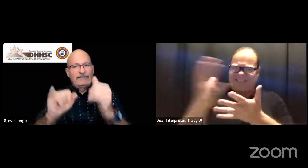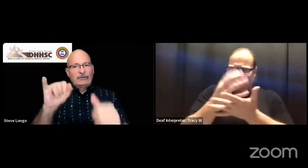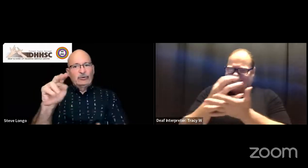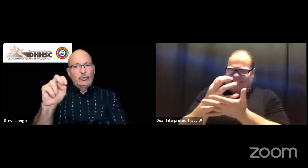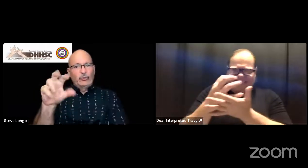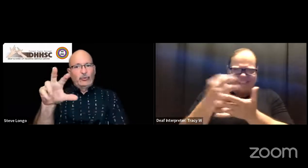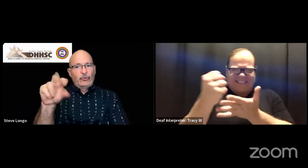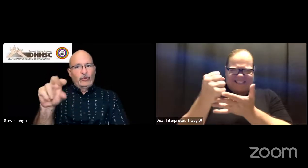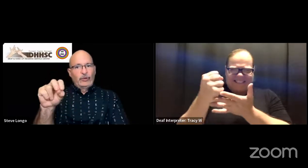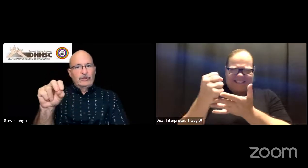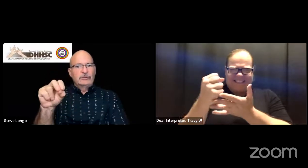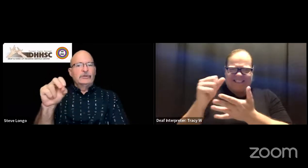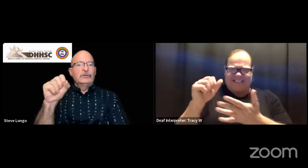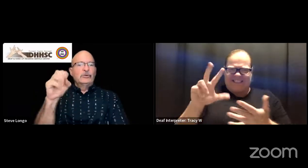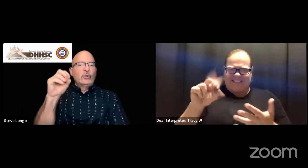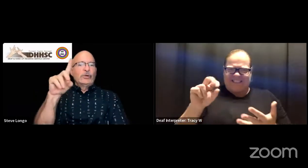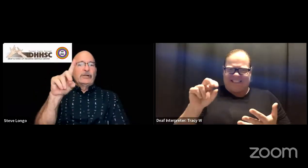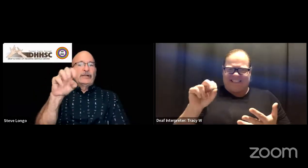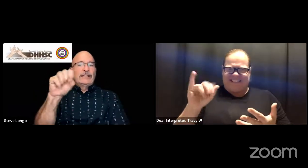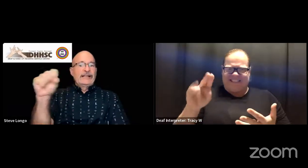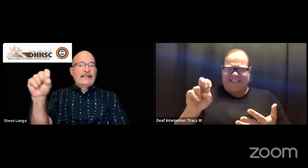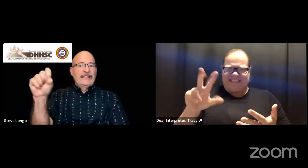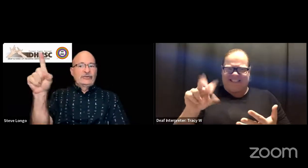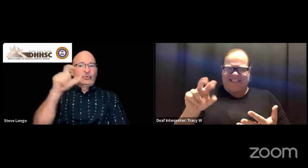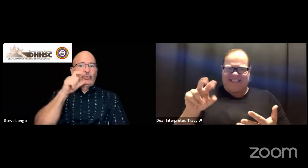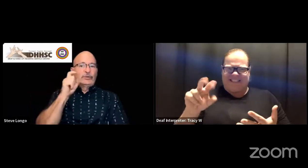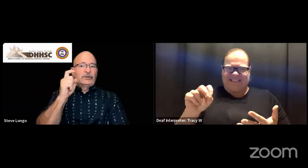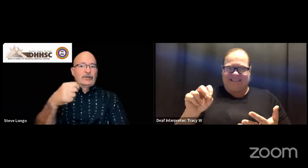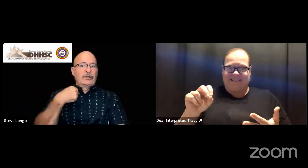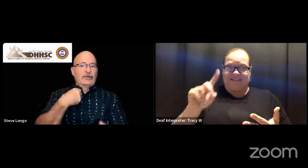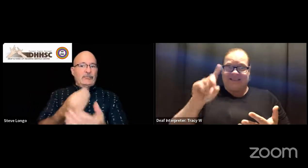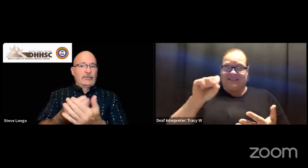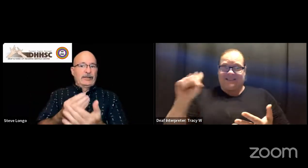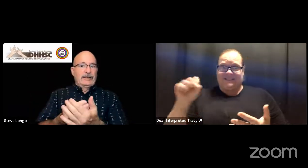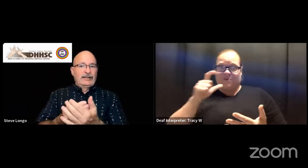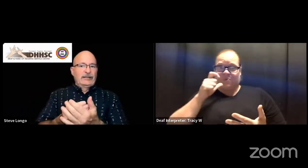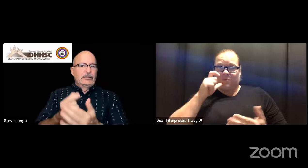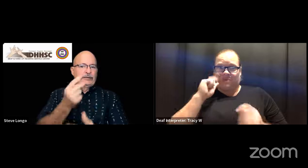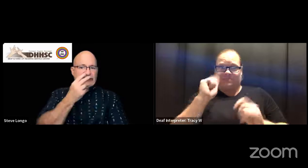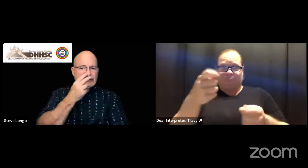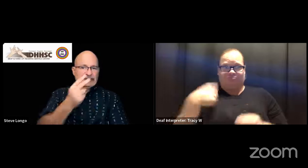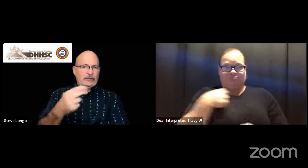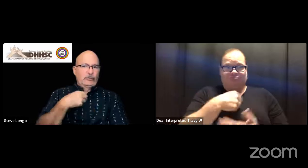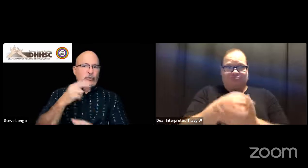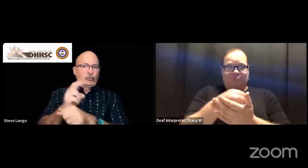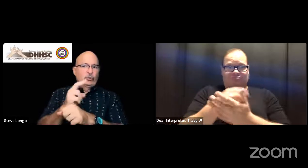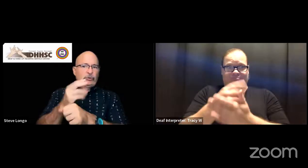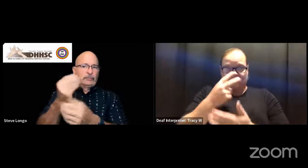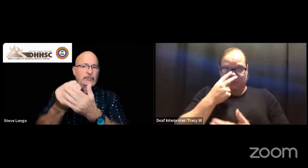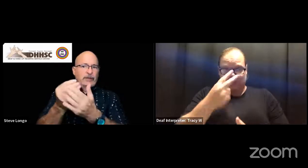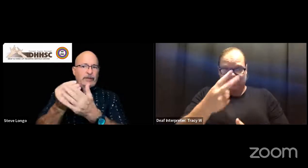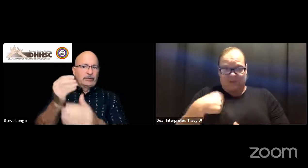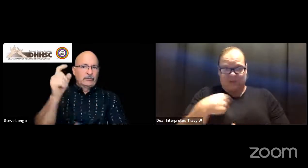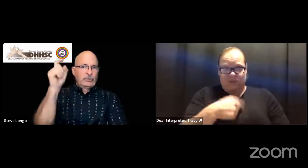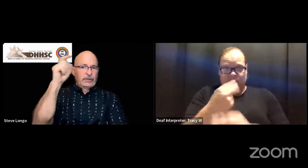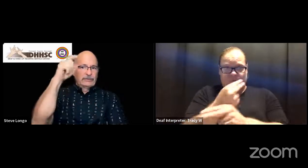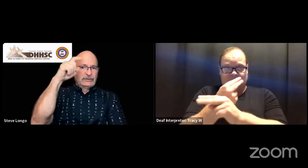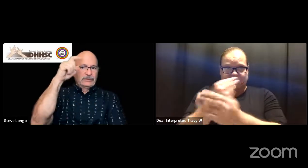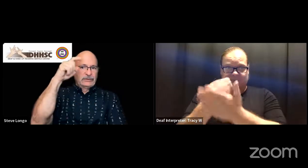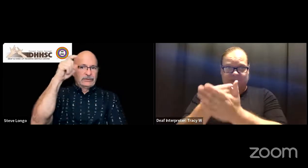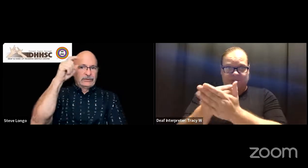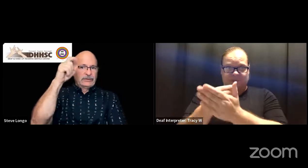then during the year, what you want to see is those monies expended eventually to the point where all of those monies